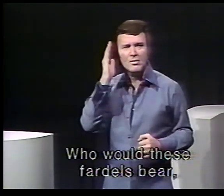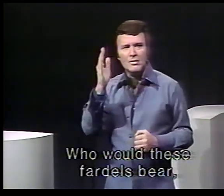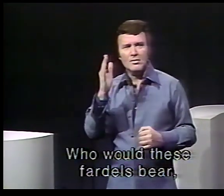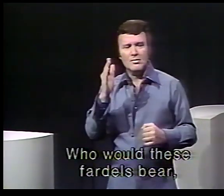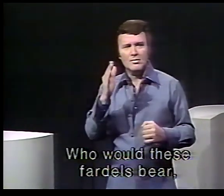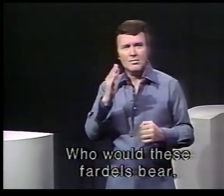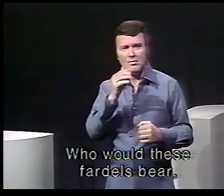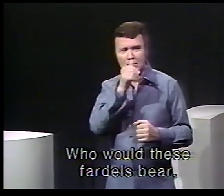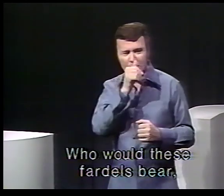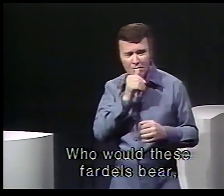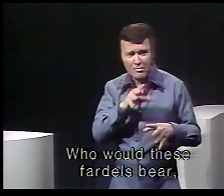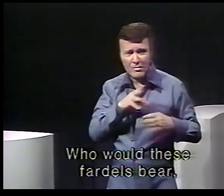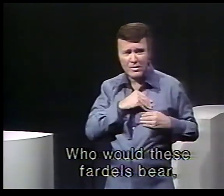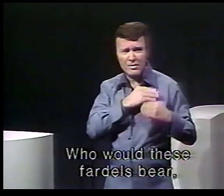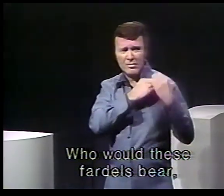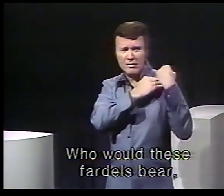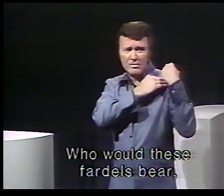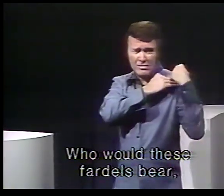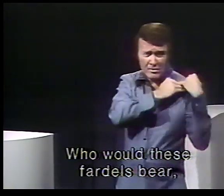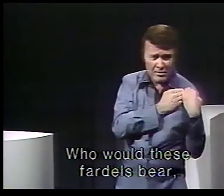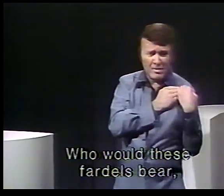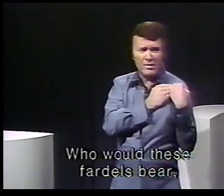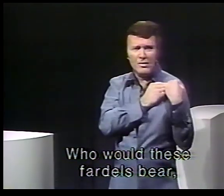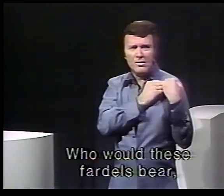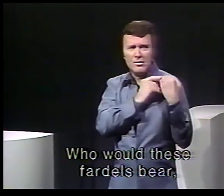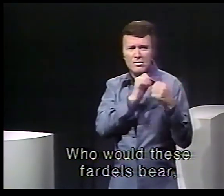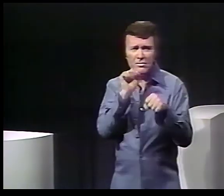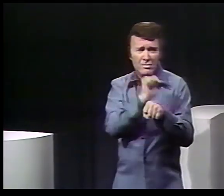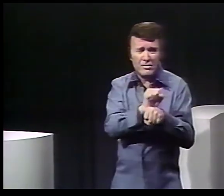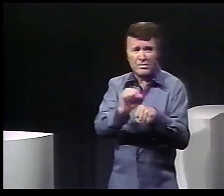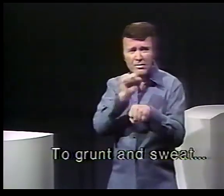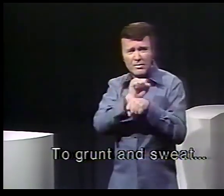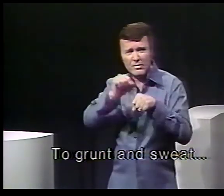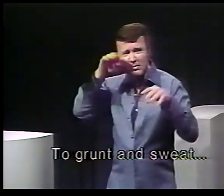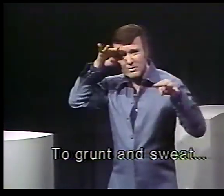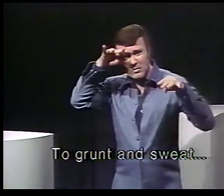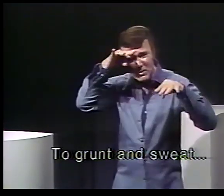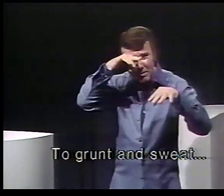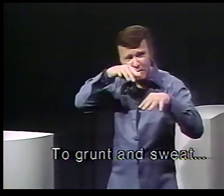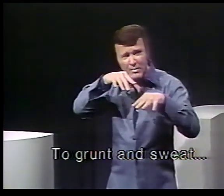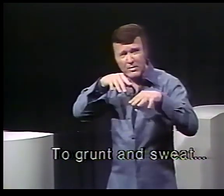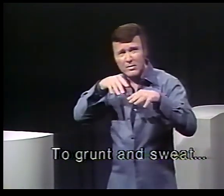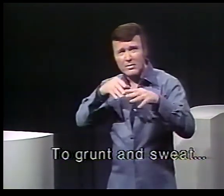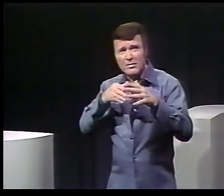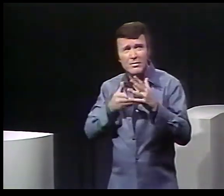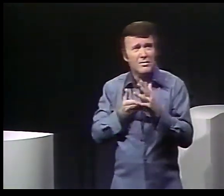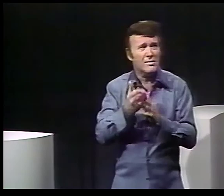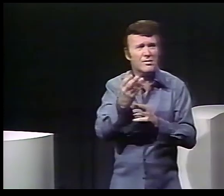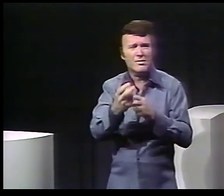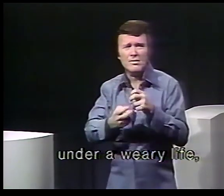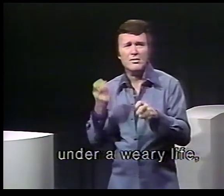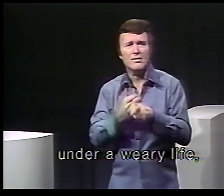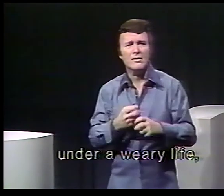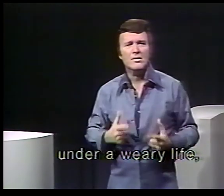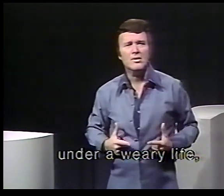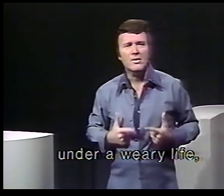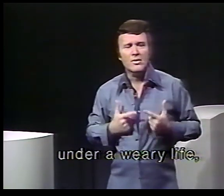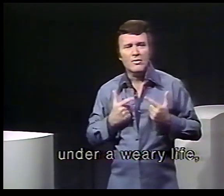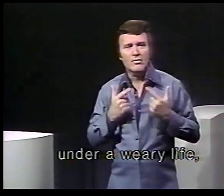Who would these fardels bear, to grunt and sweat under a weary